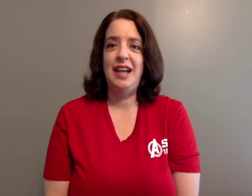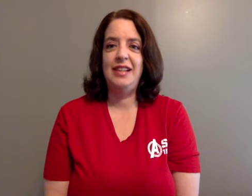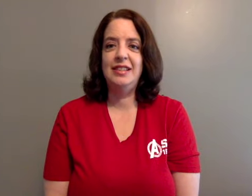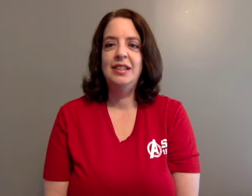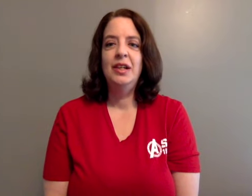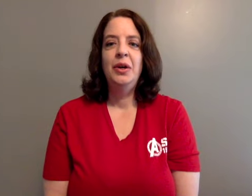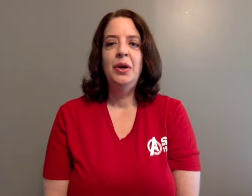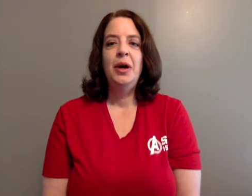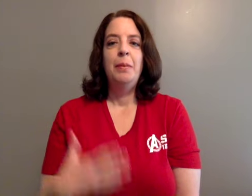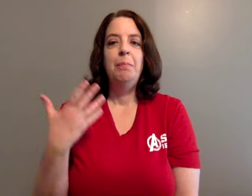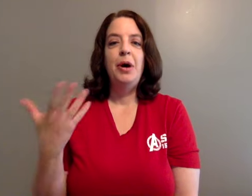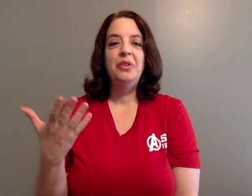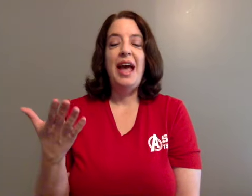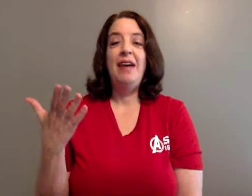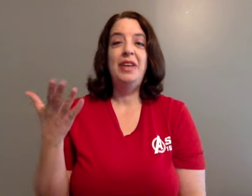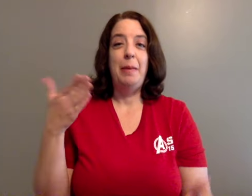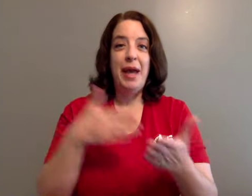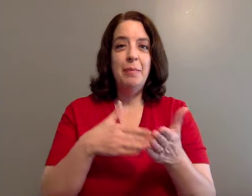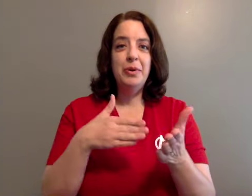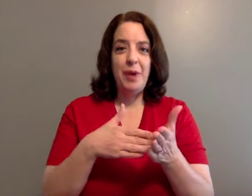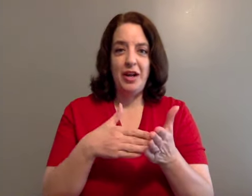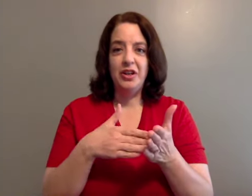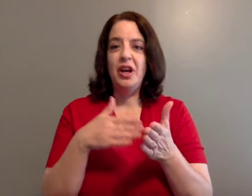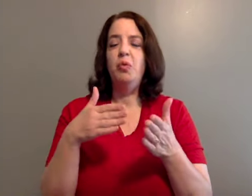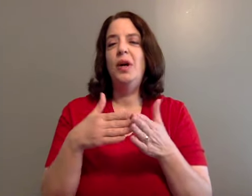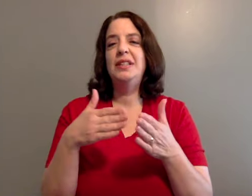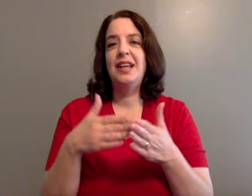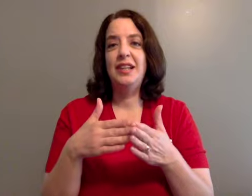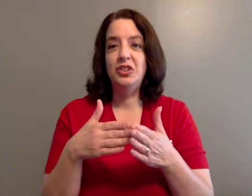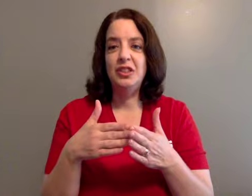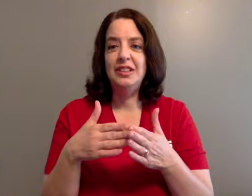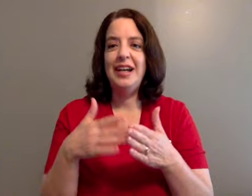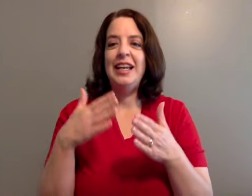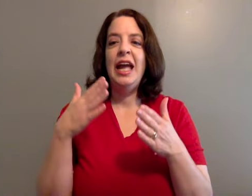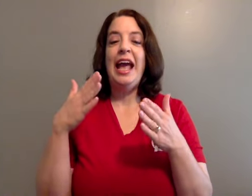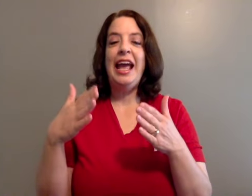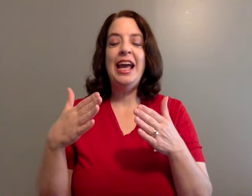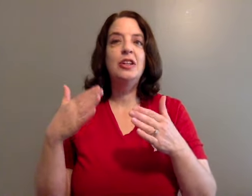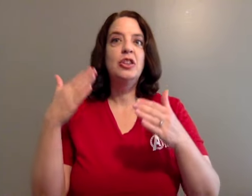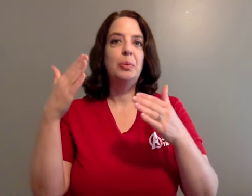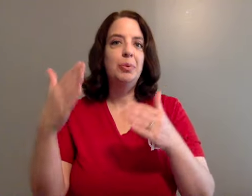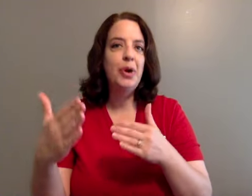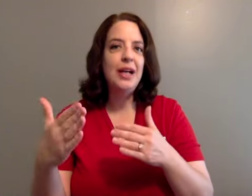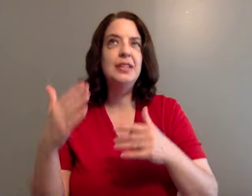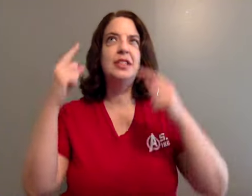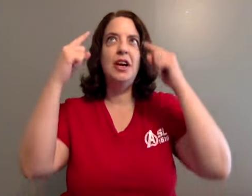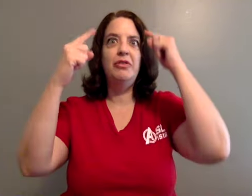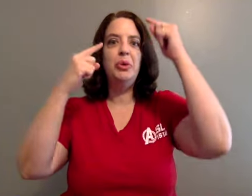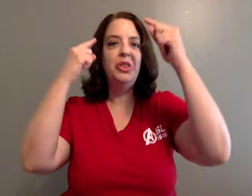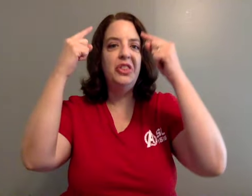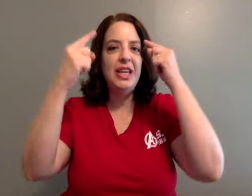class. Both having a paper record of what signs look like and the process of you